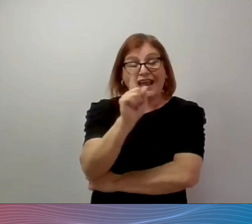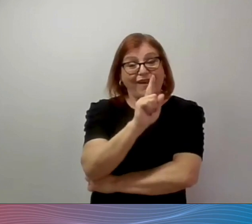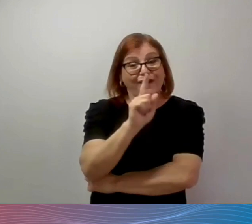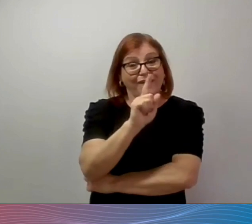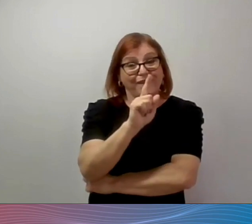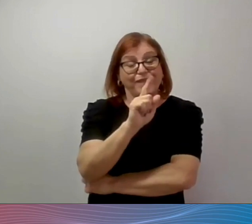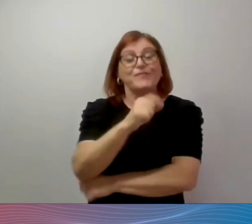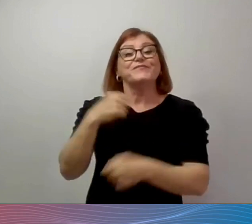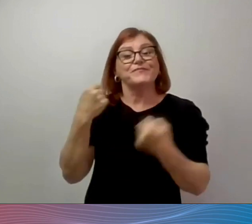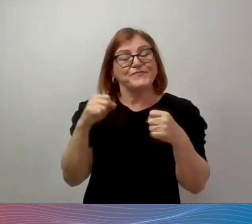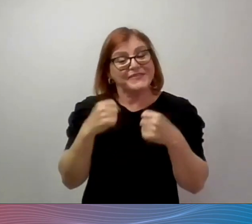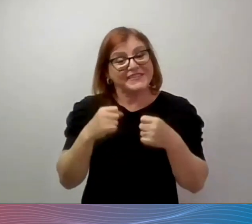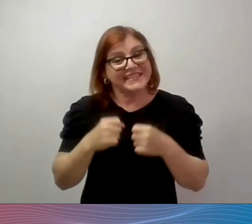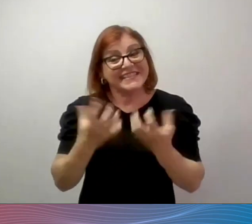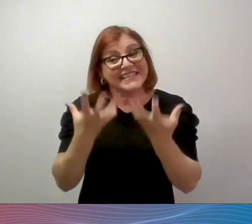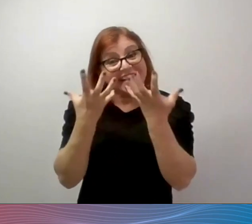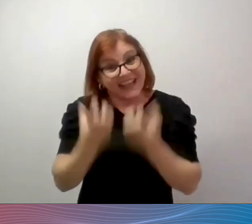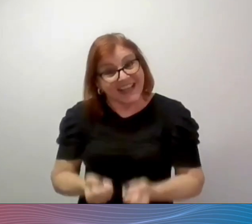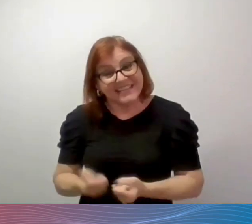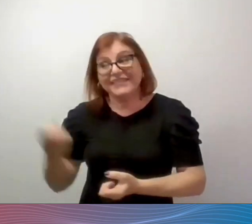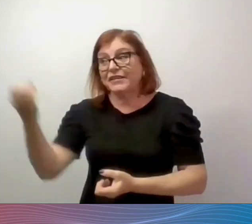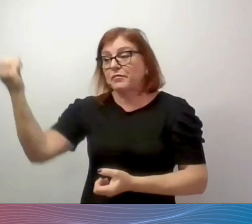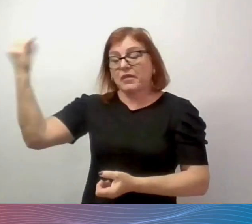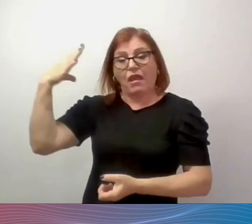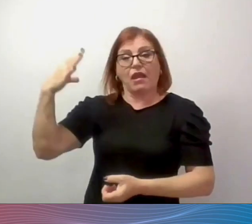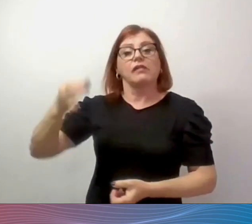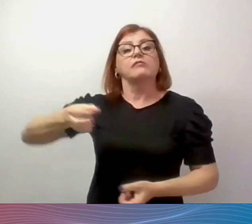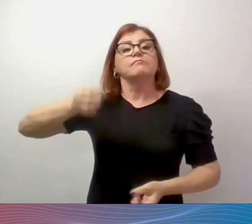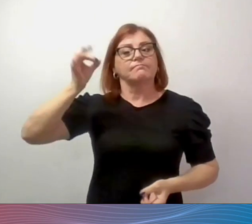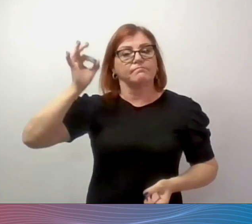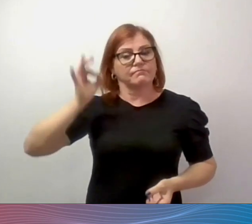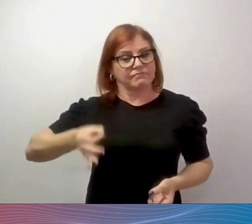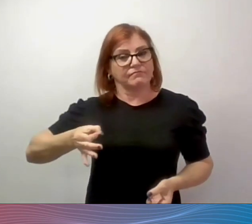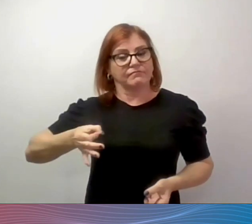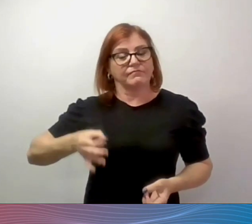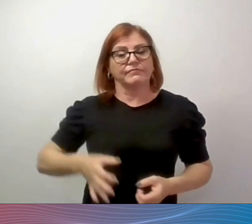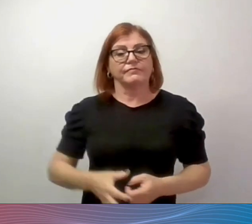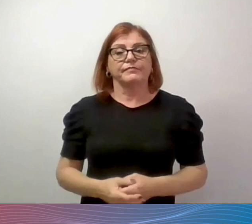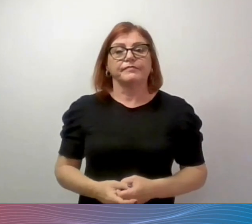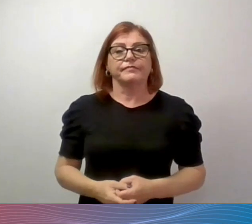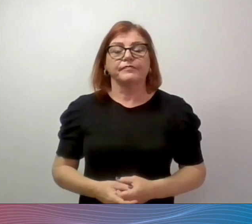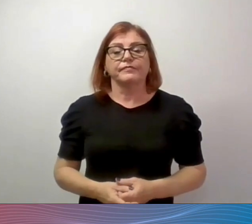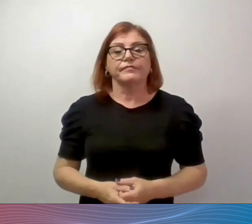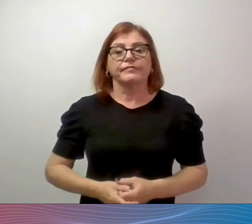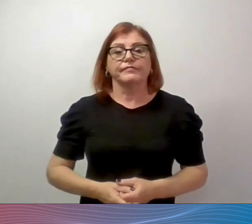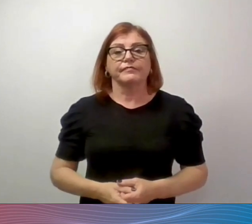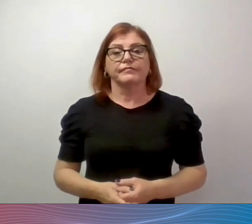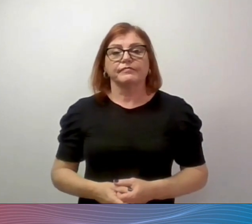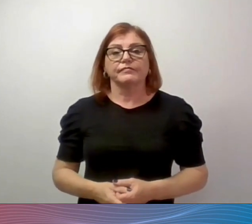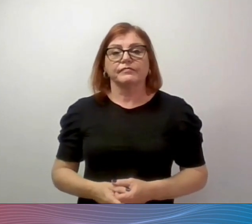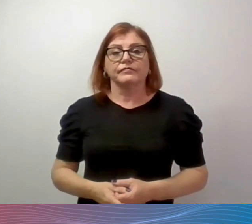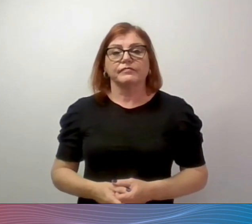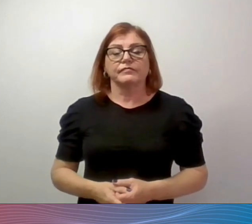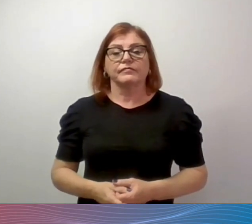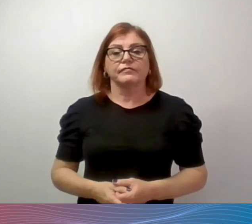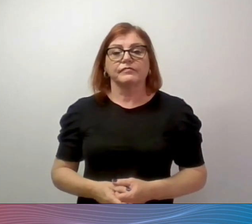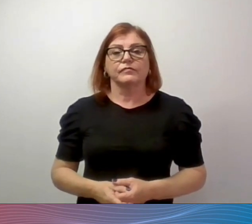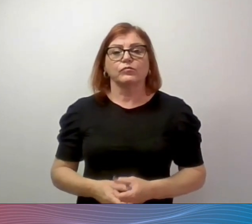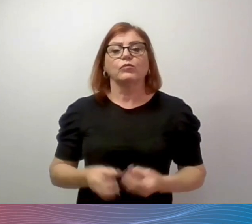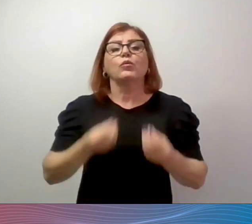a graça de uma maneira adequada. You need to receive grace in a proper way. Amen. Convide Cristo